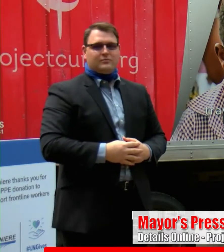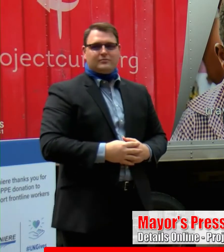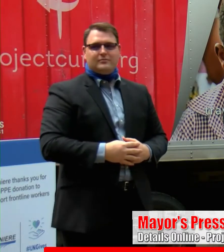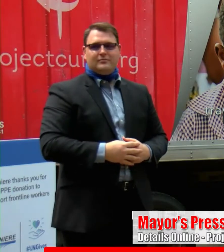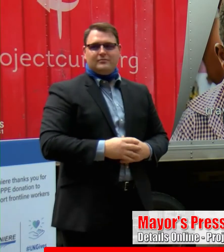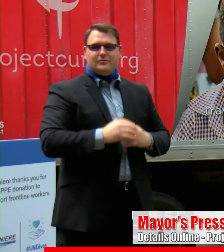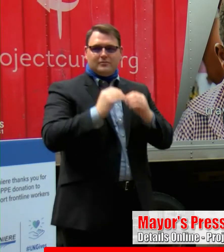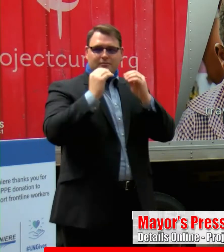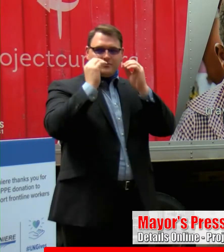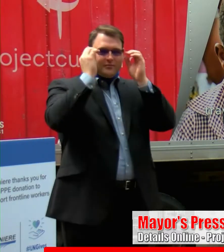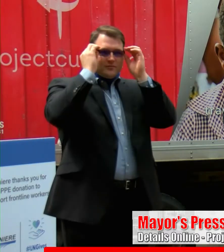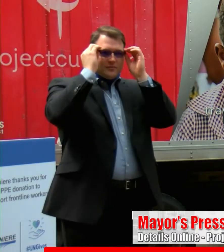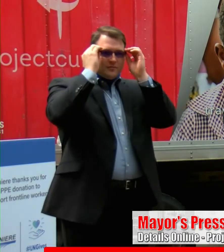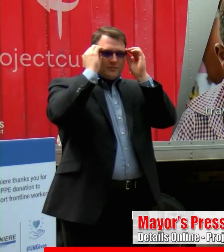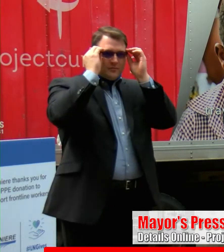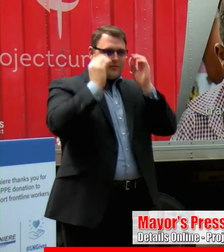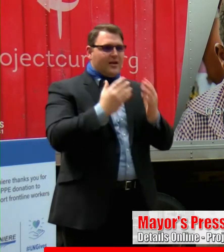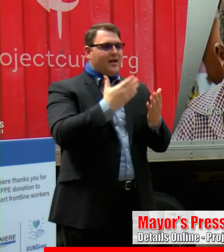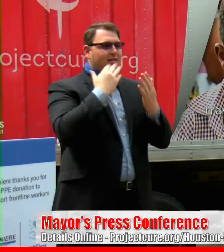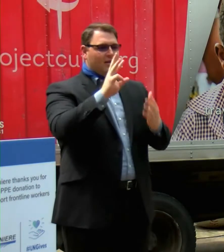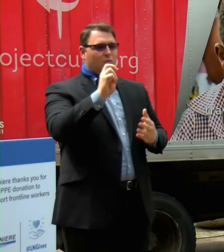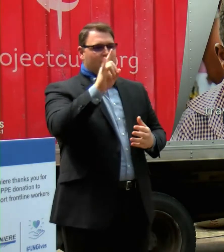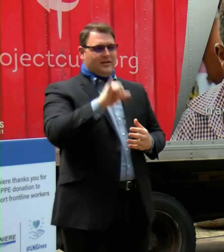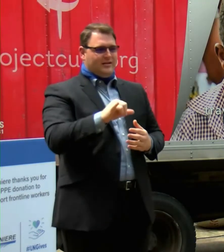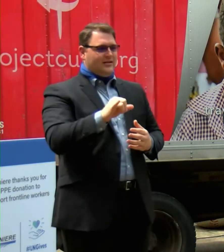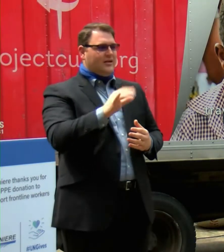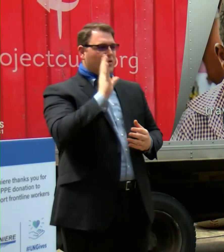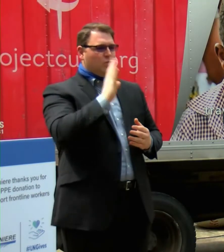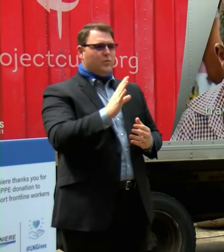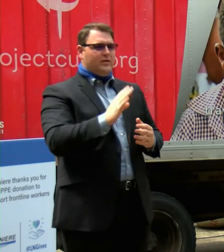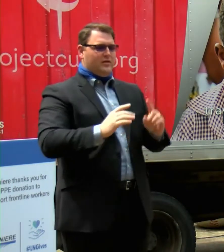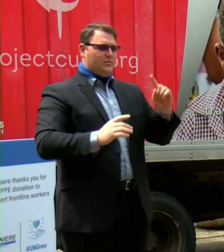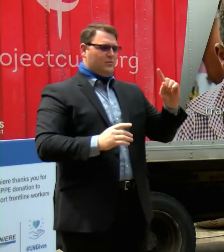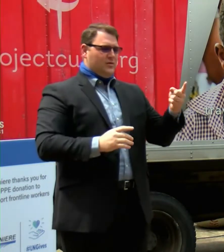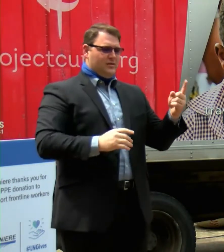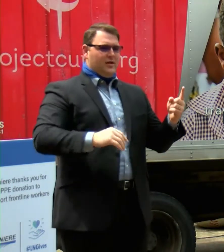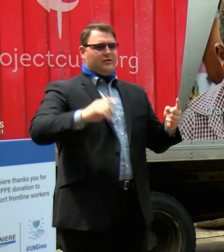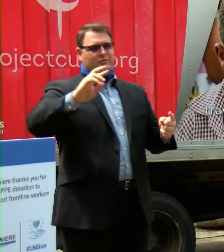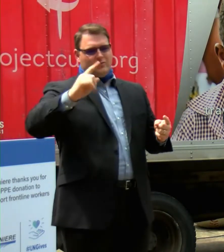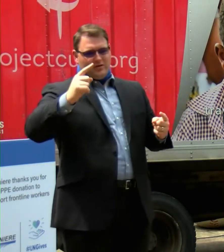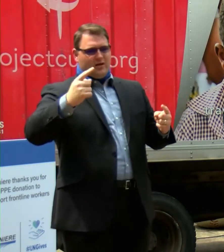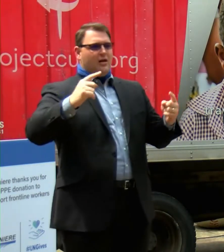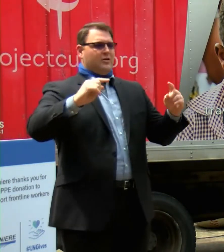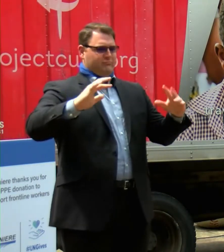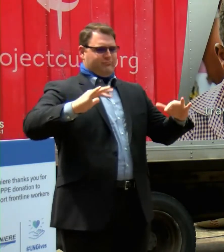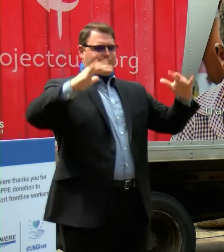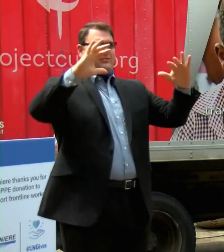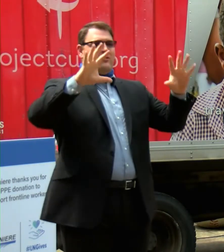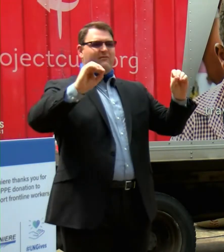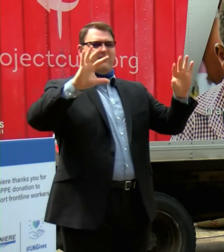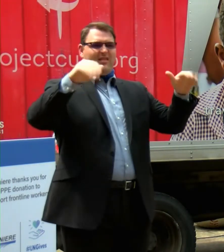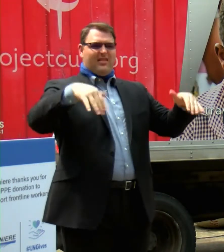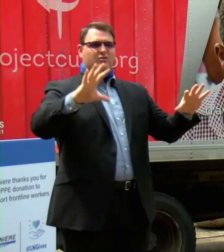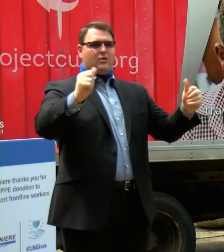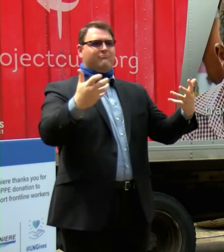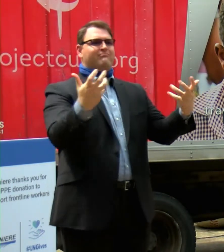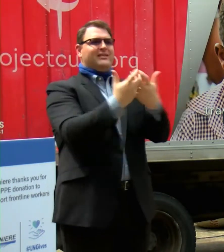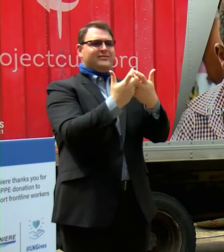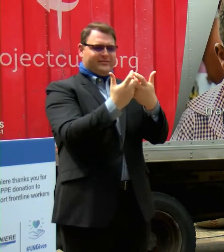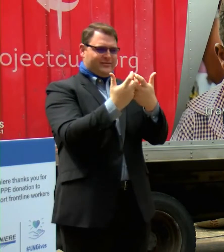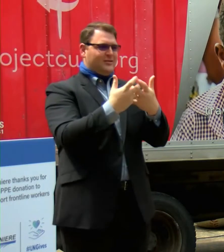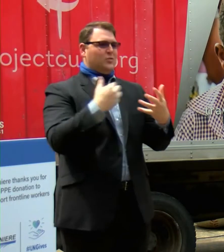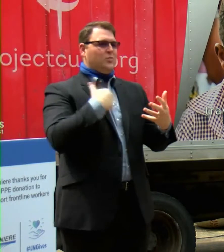Thanks, Wendy. And we're gonna make that dollar for dollar, that $50,000 match. I know with